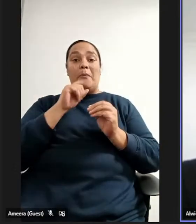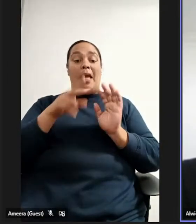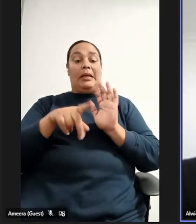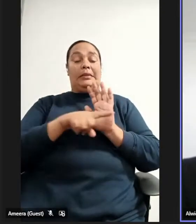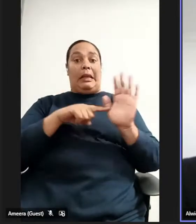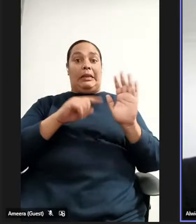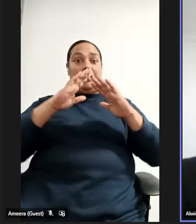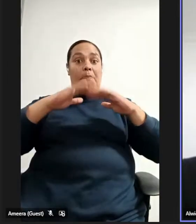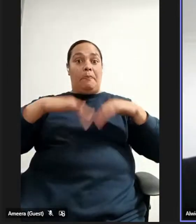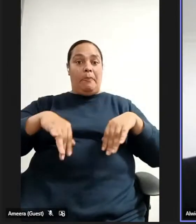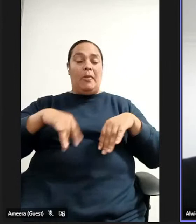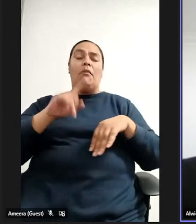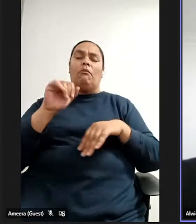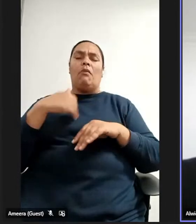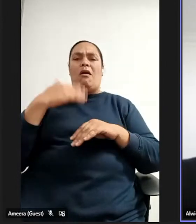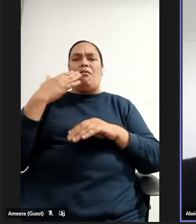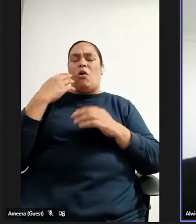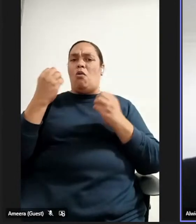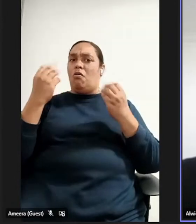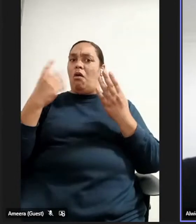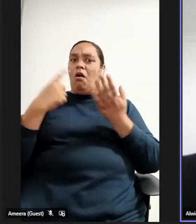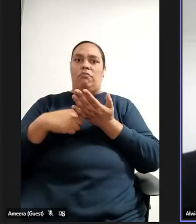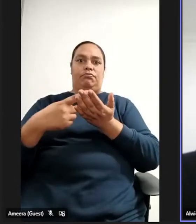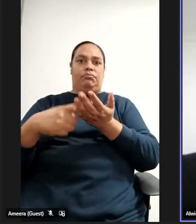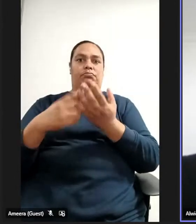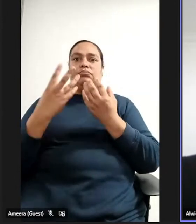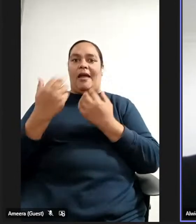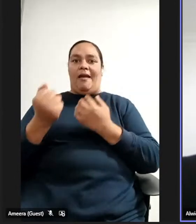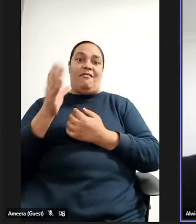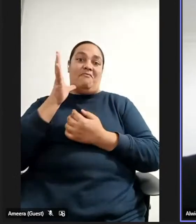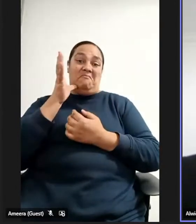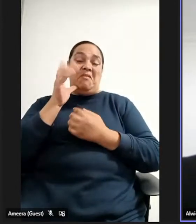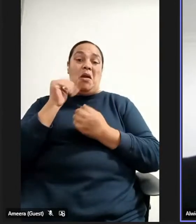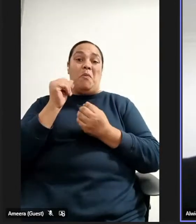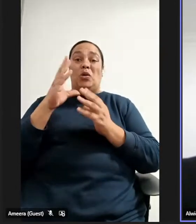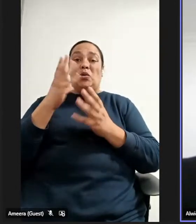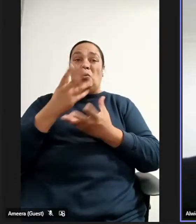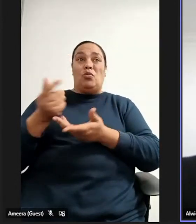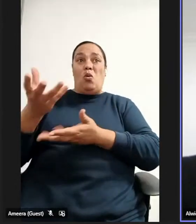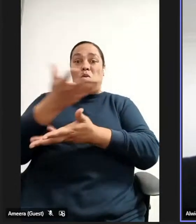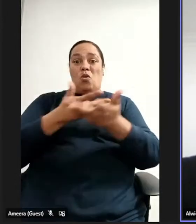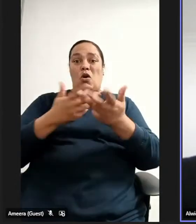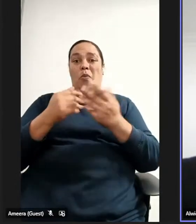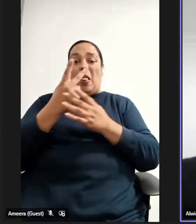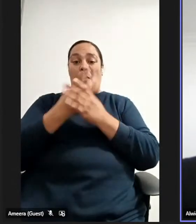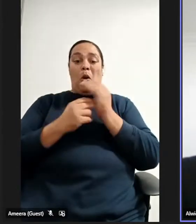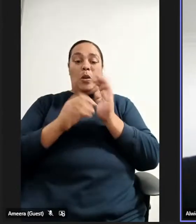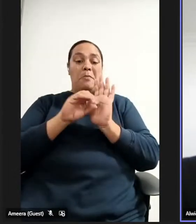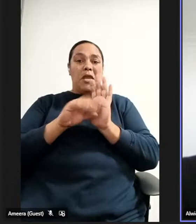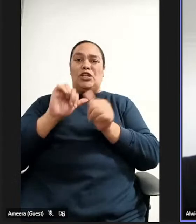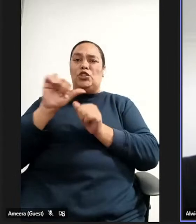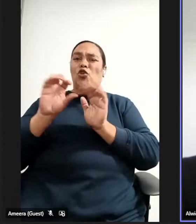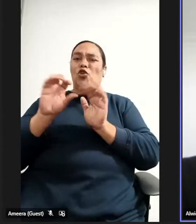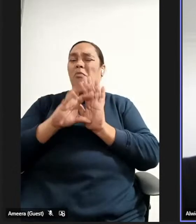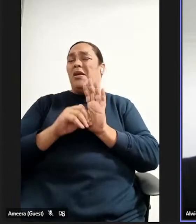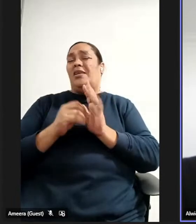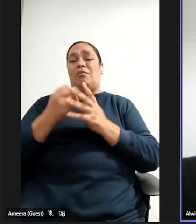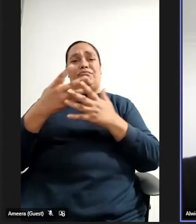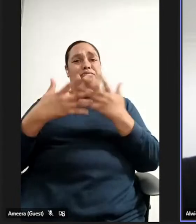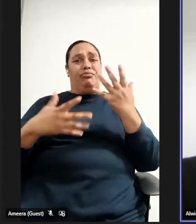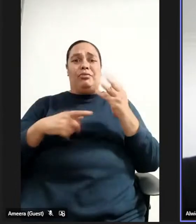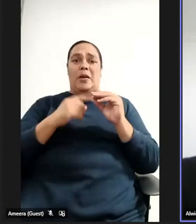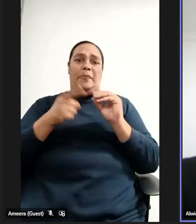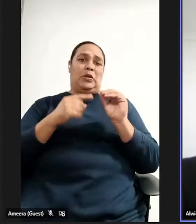there's been lots of discussion and lots of talk in both the media, social media, etc., around this. I do